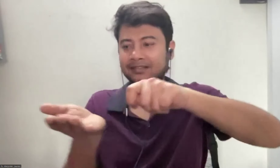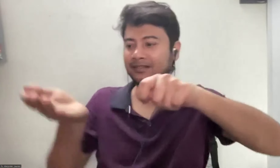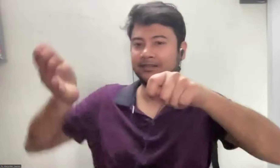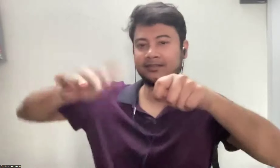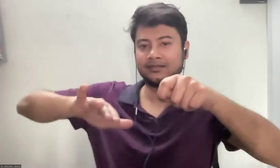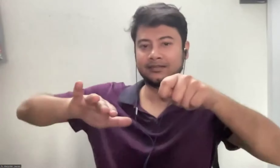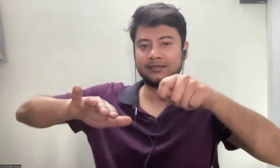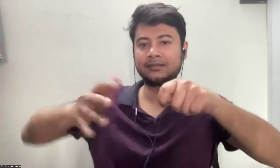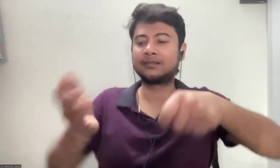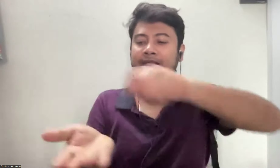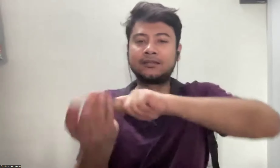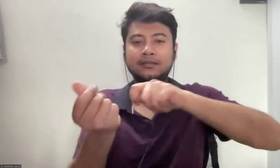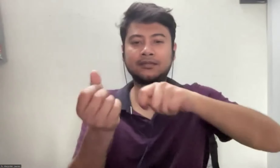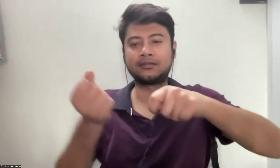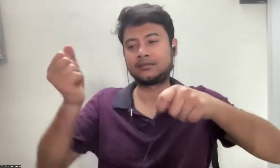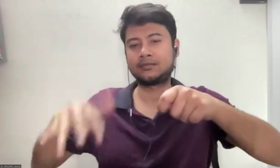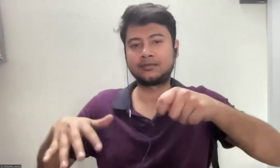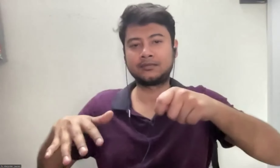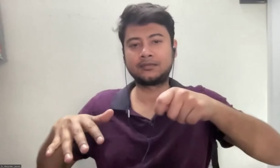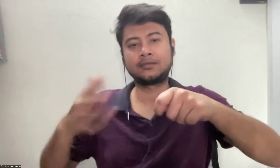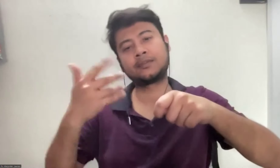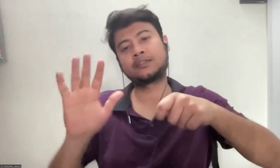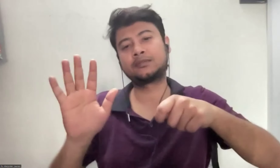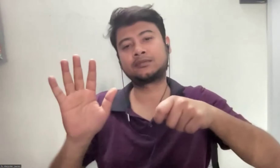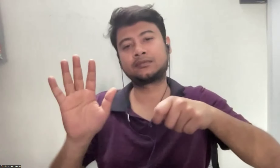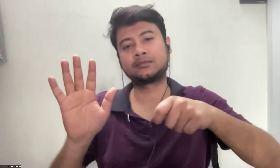like this. So it, just throw it, so it's clean.